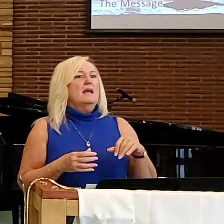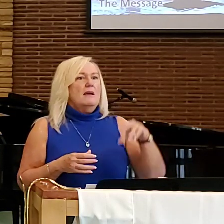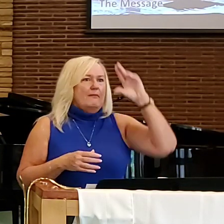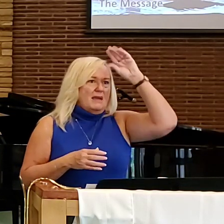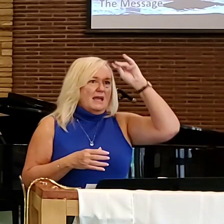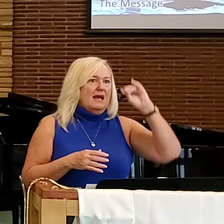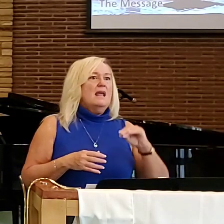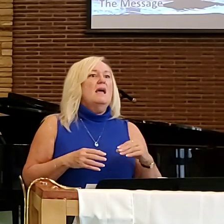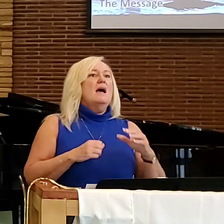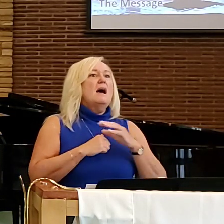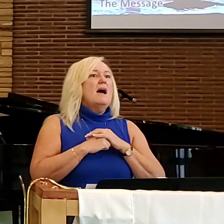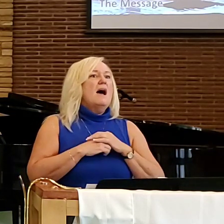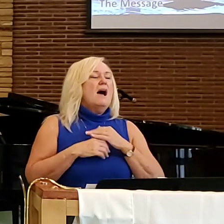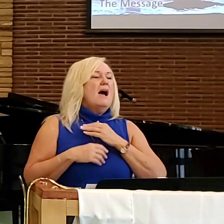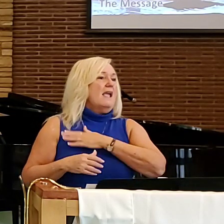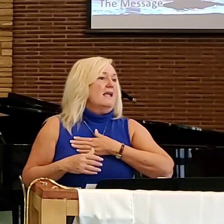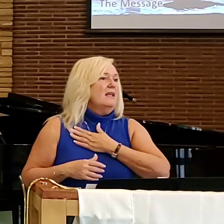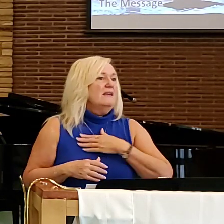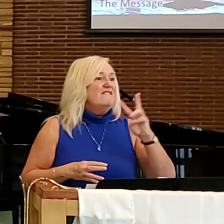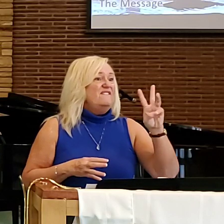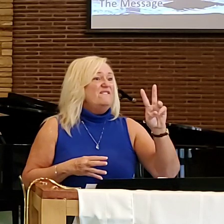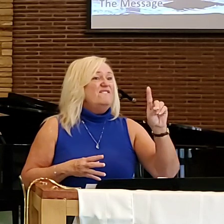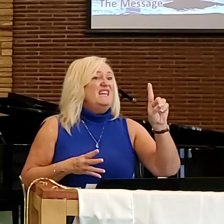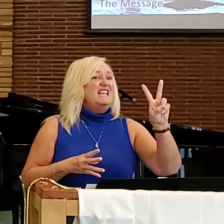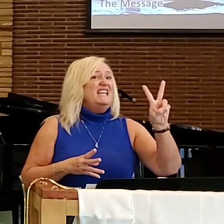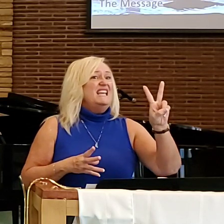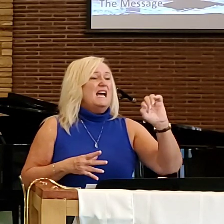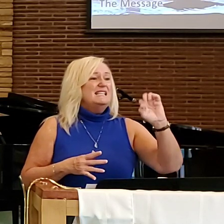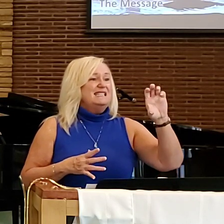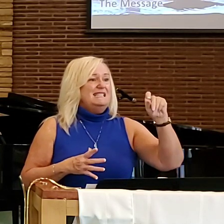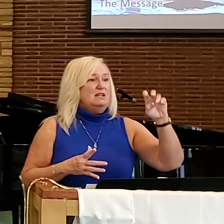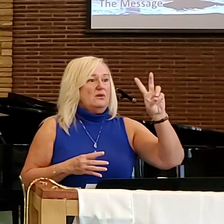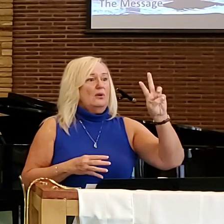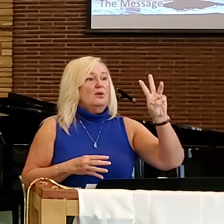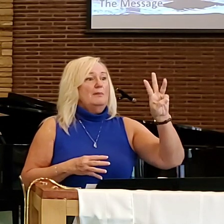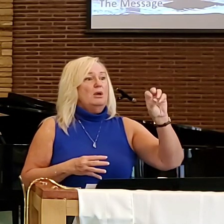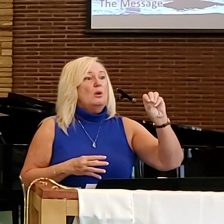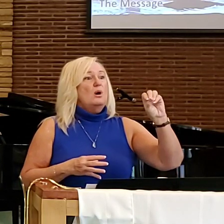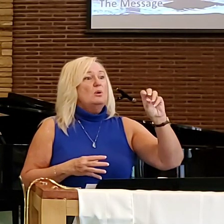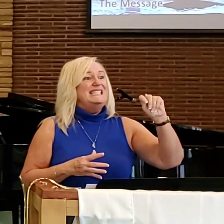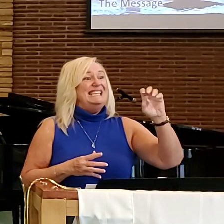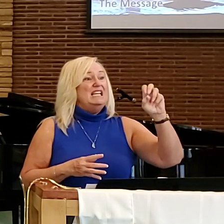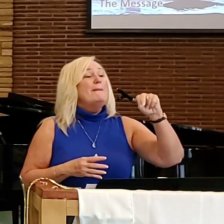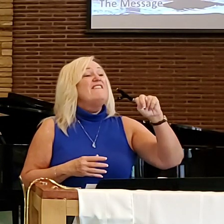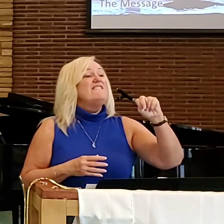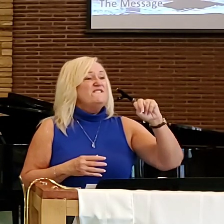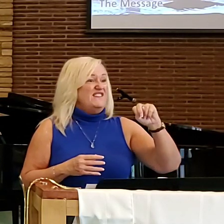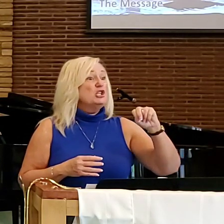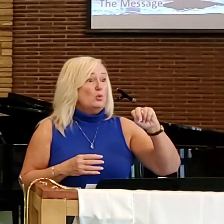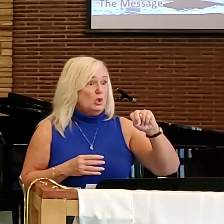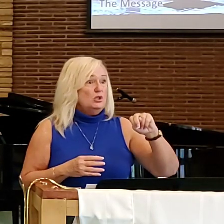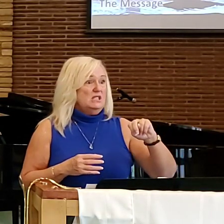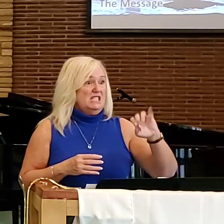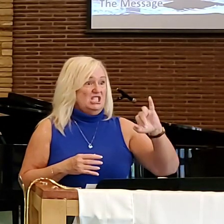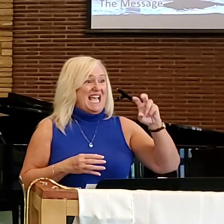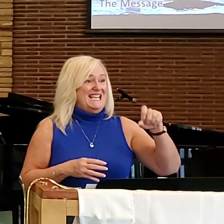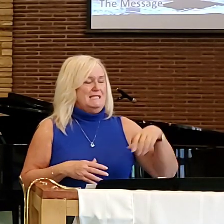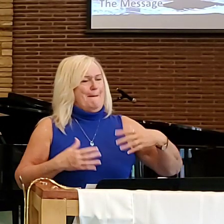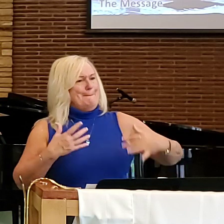very much. Victor Wooten is a very talented jazz